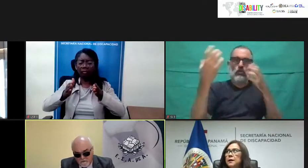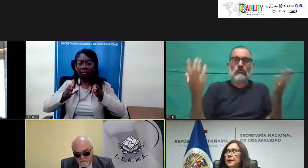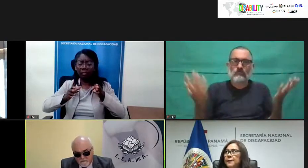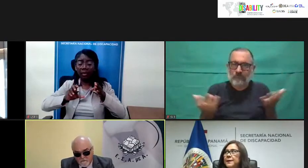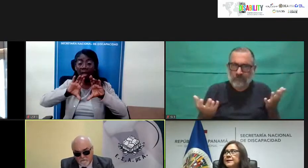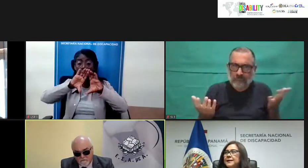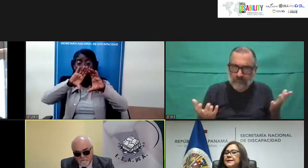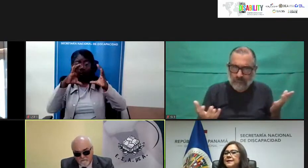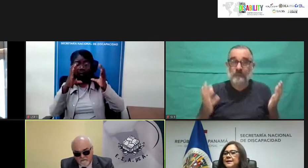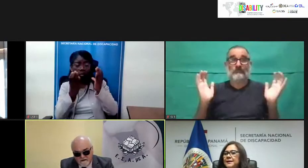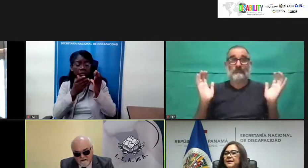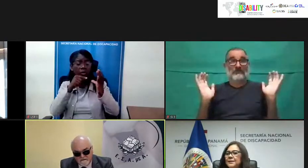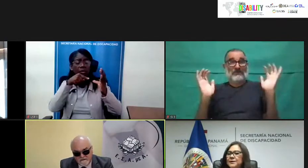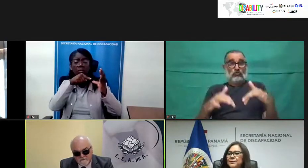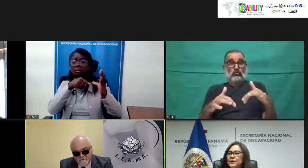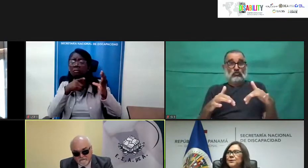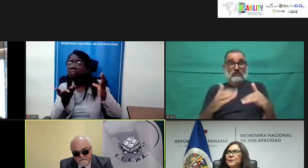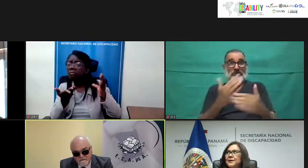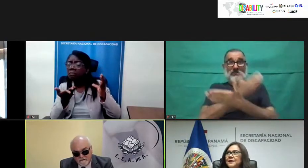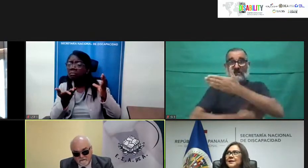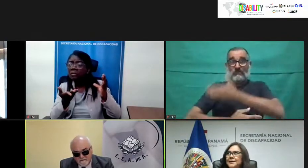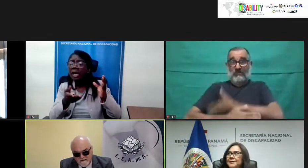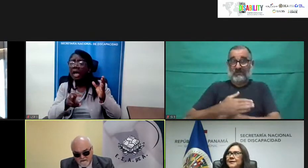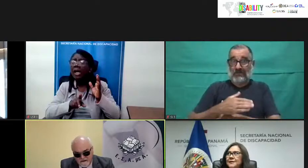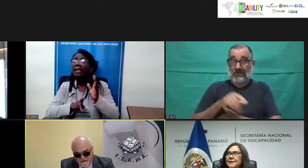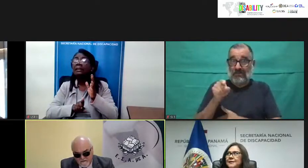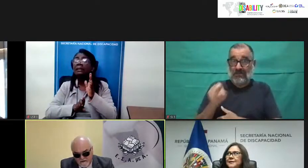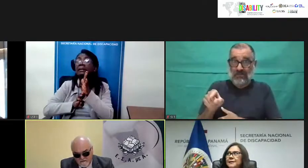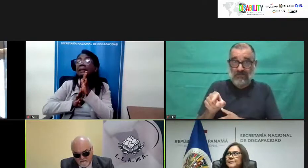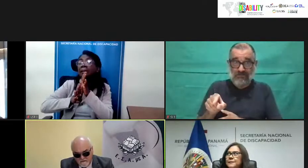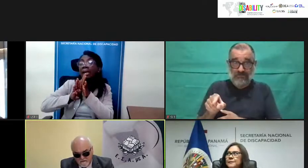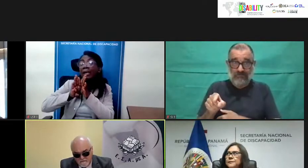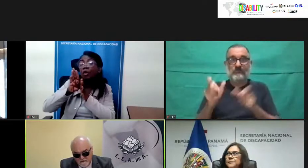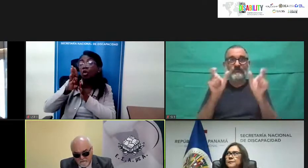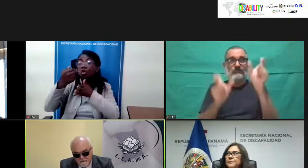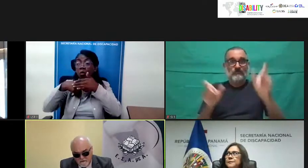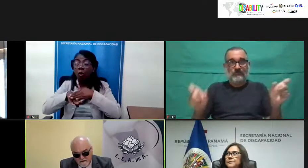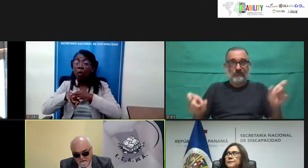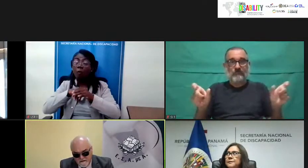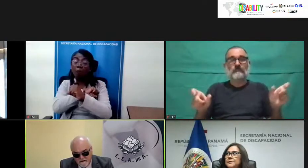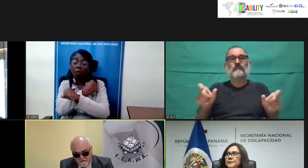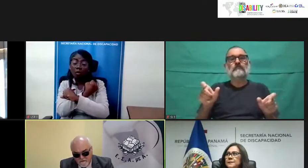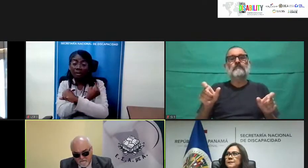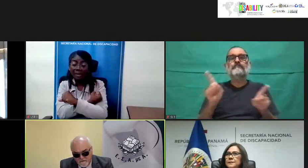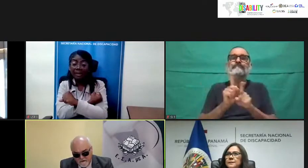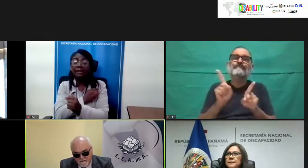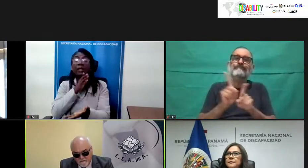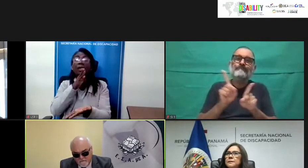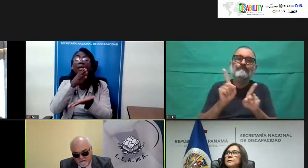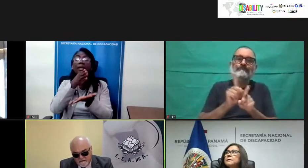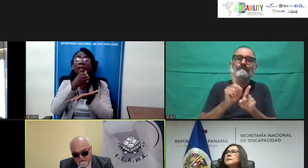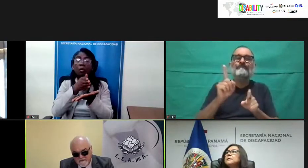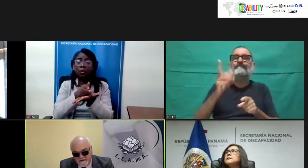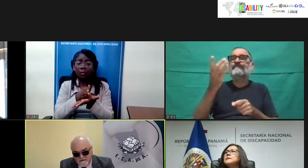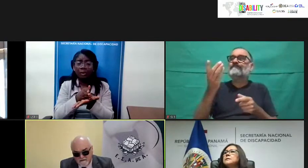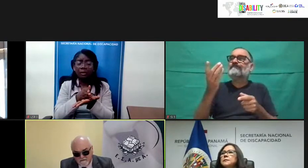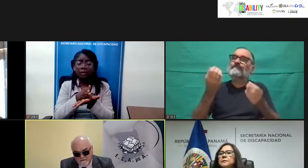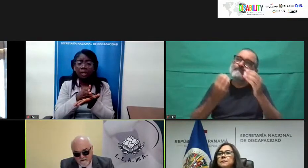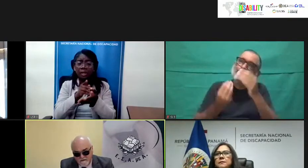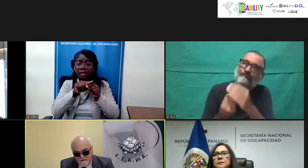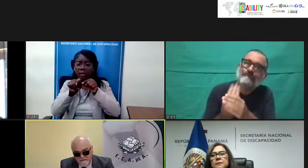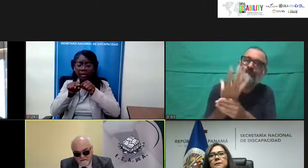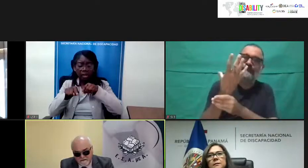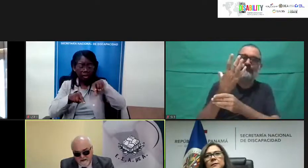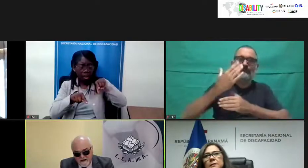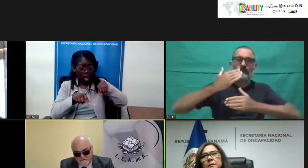we want to strengthen the engagement between organizations of persons with disabilities